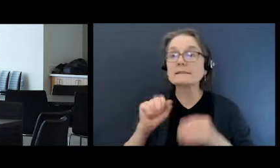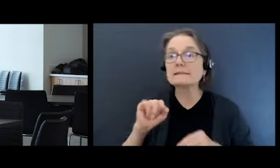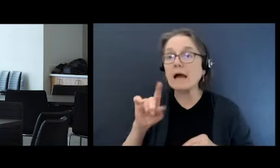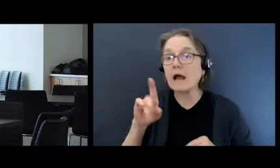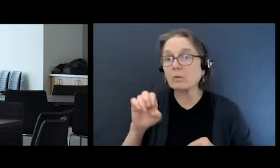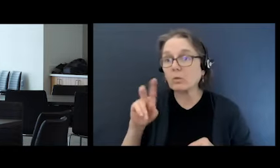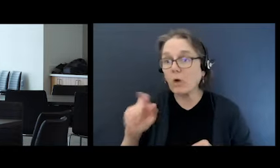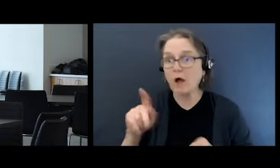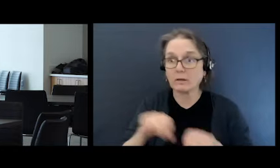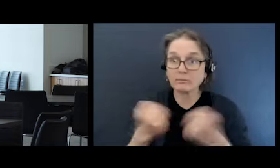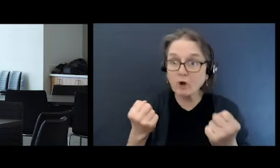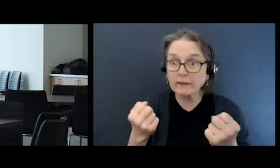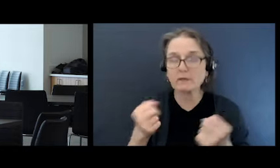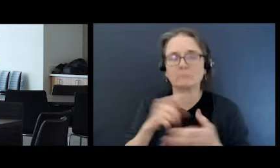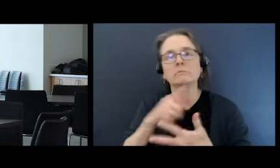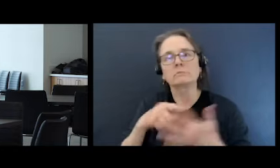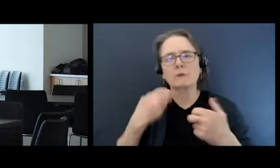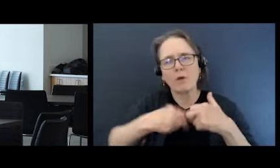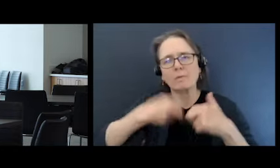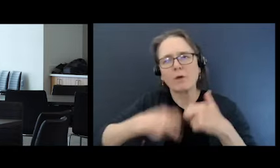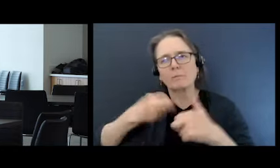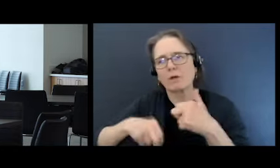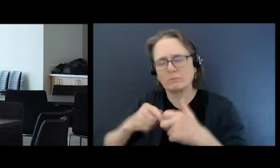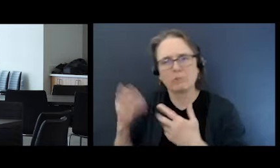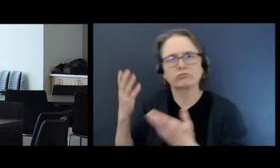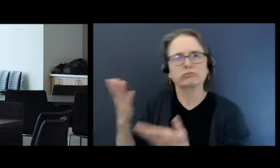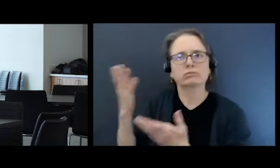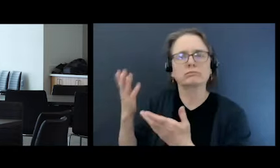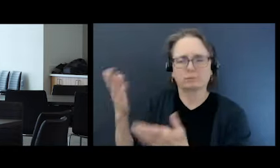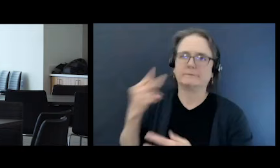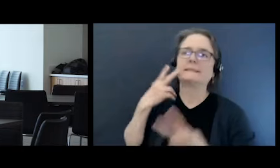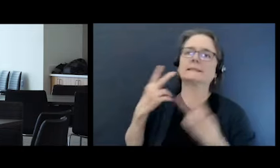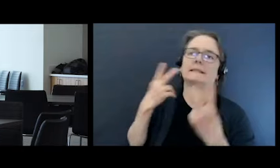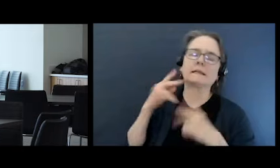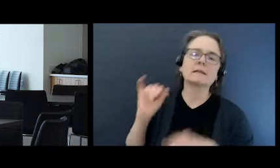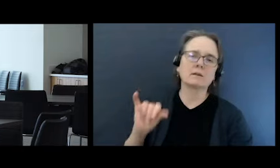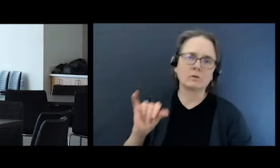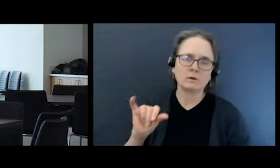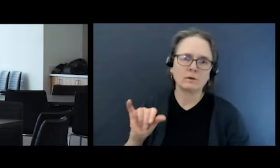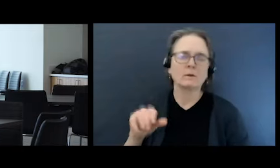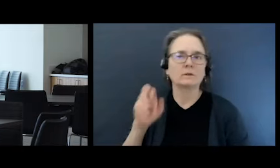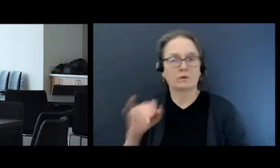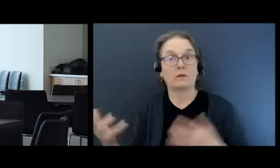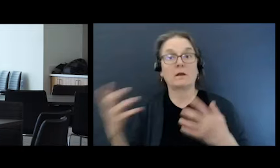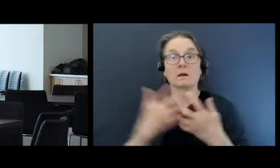the intersection of data science with these mapping projects to facilitate this kind of